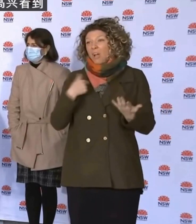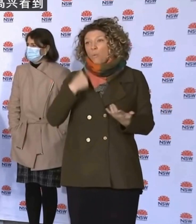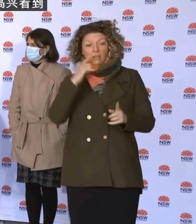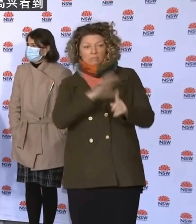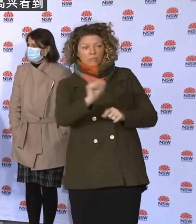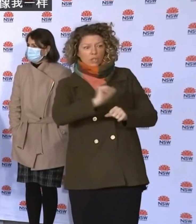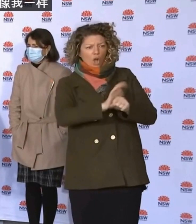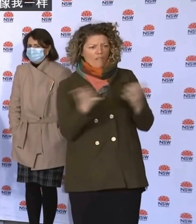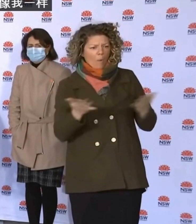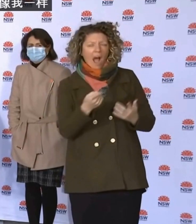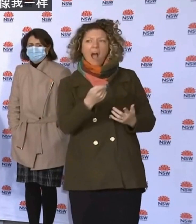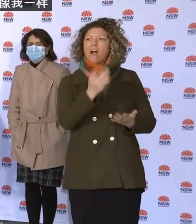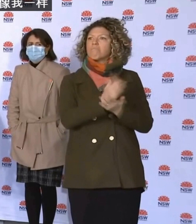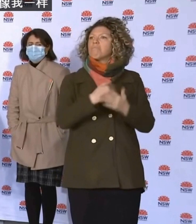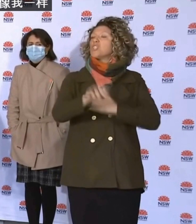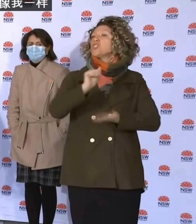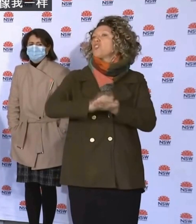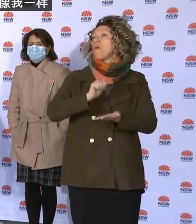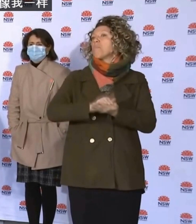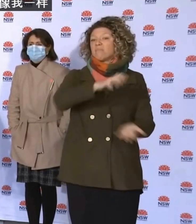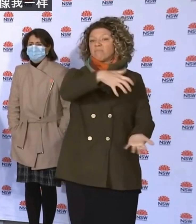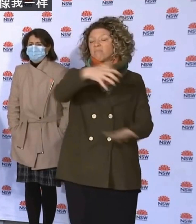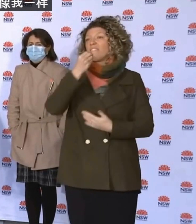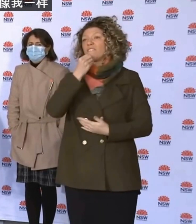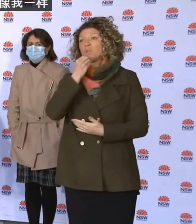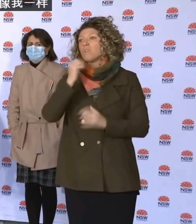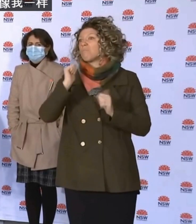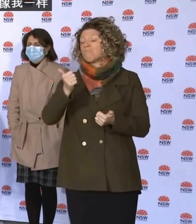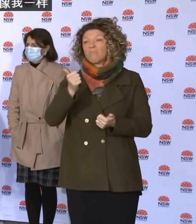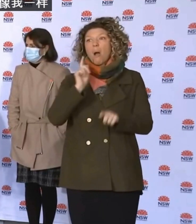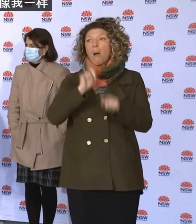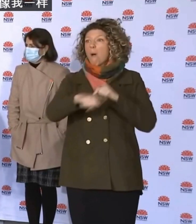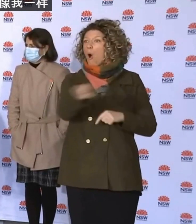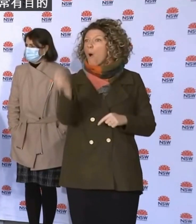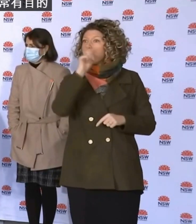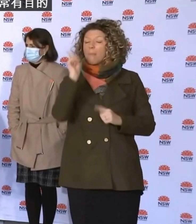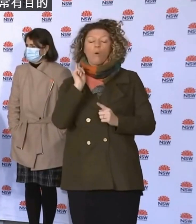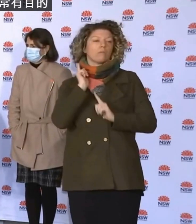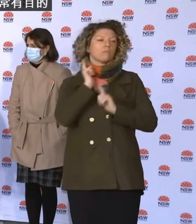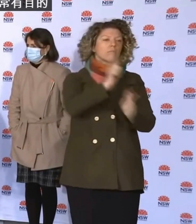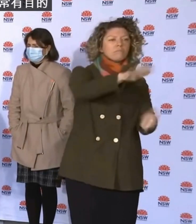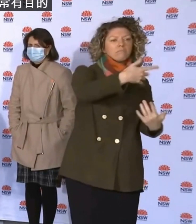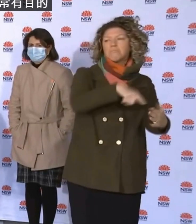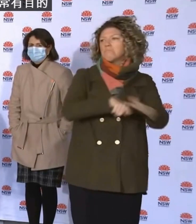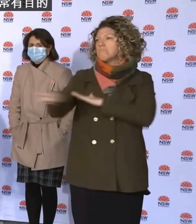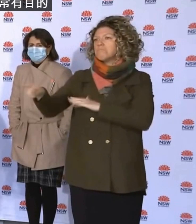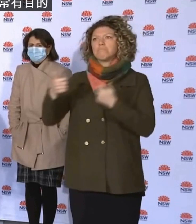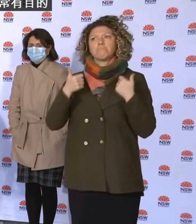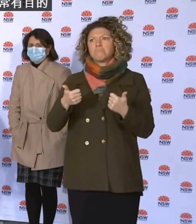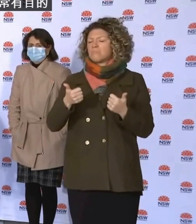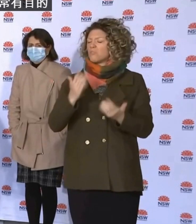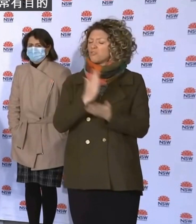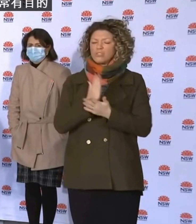It's pleasing to see that people are choosing to go for very short periods of time. As I've indicated, directional, be